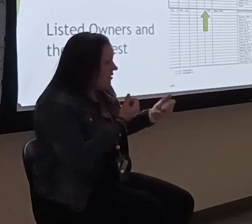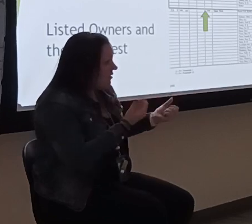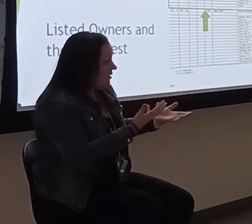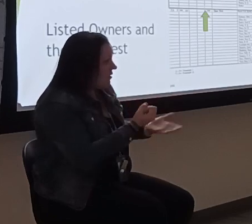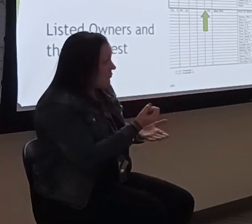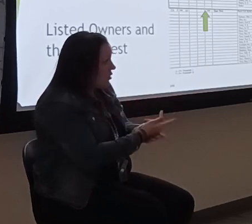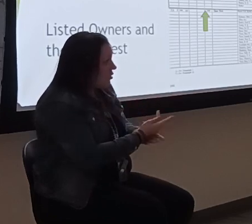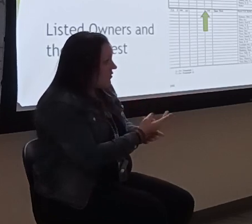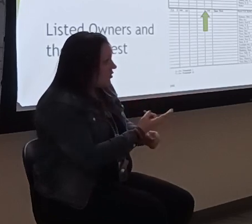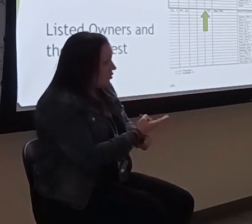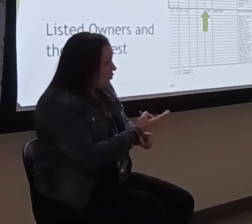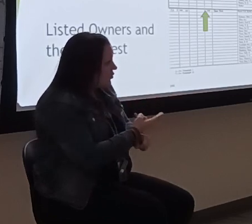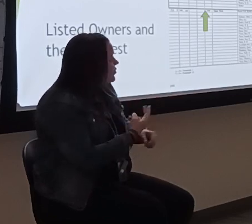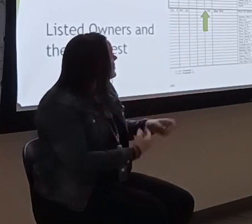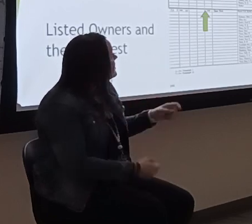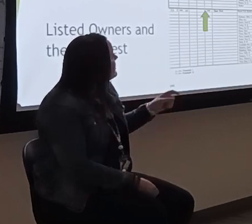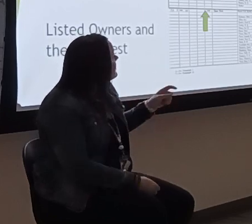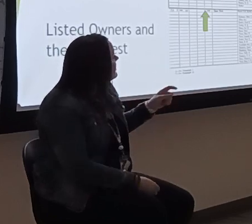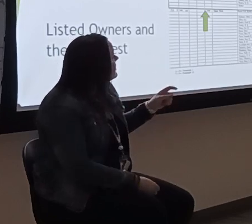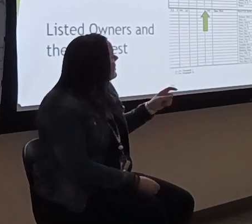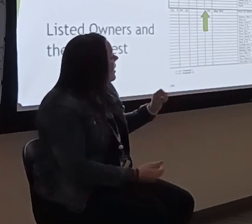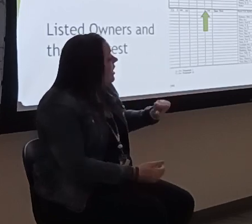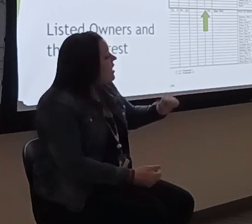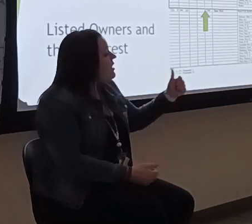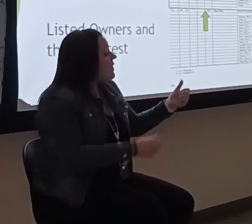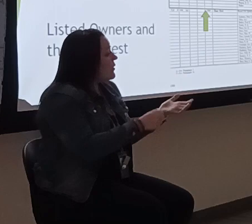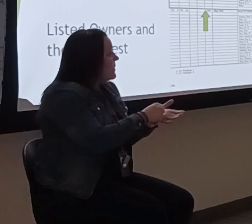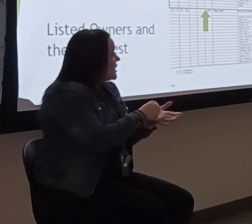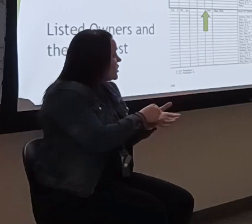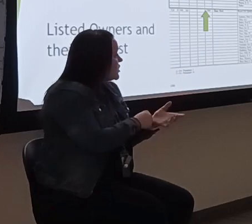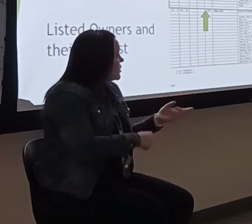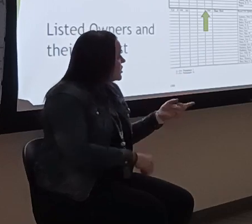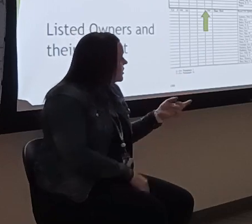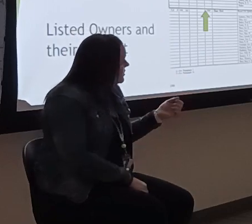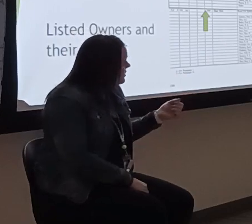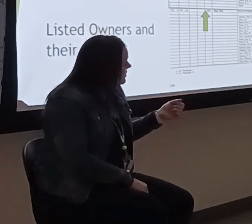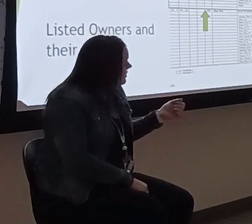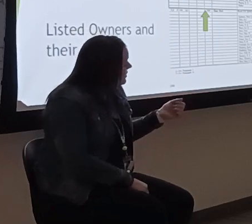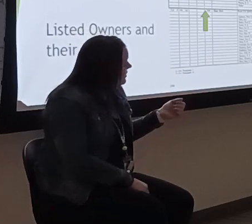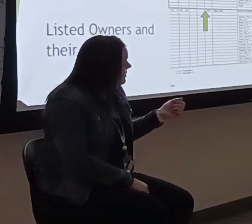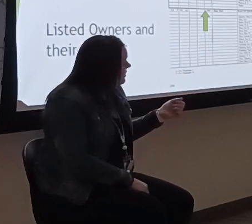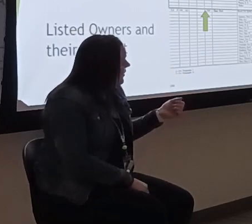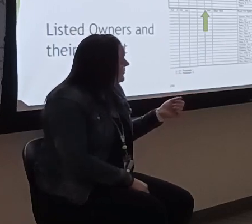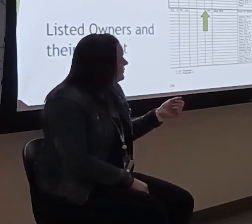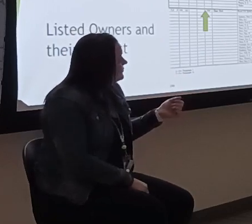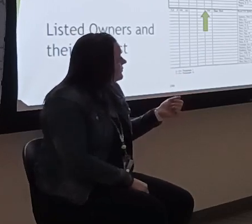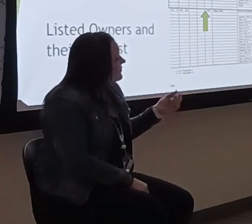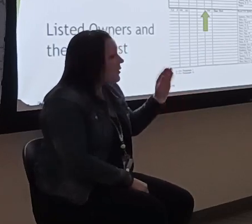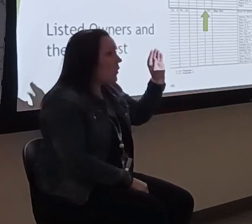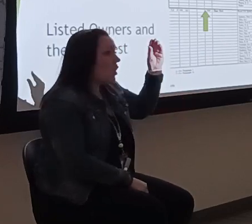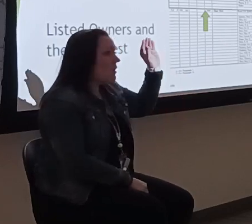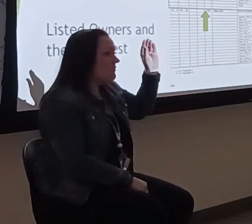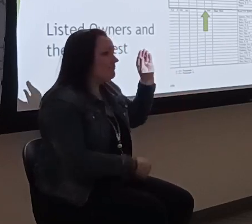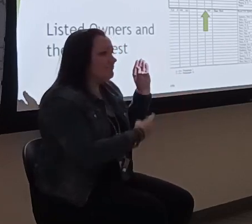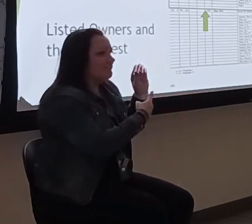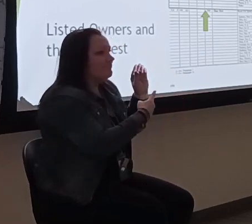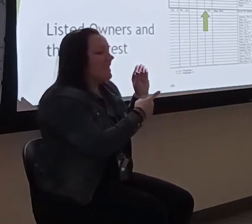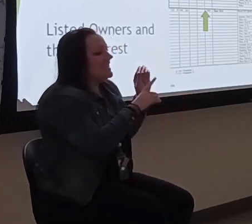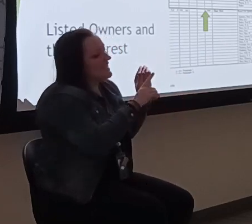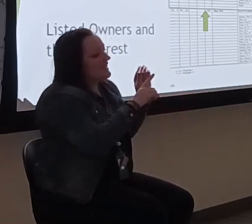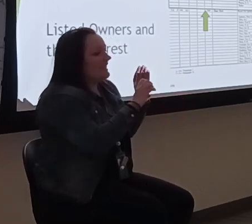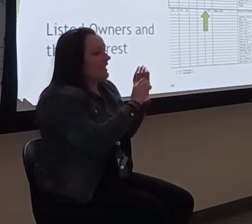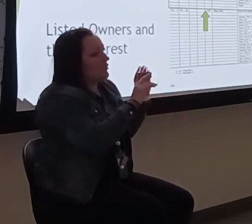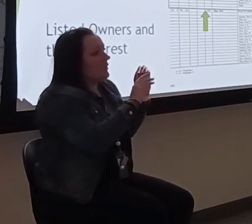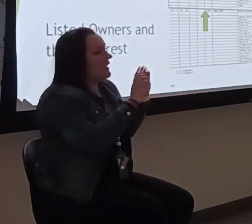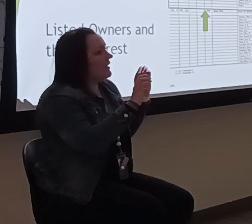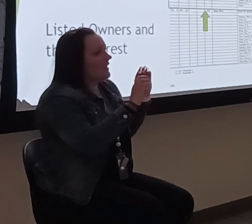authorized to be diverting. On another page, I also brought this book with me. This is the decree. I brought this